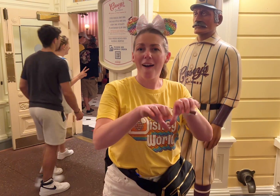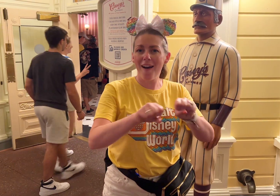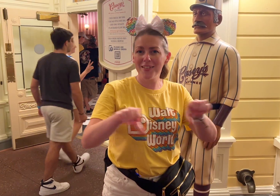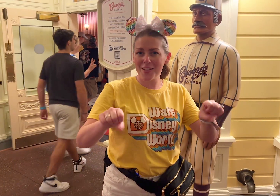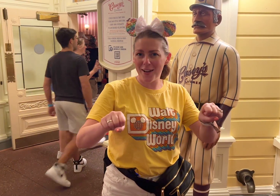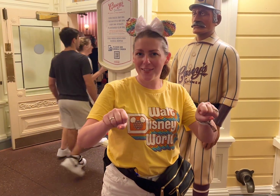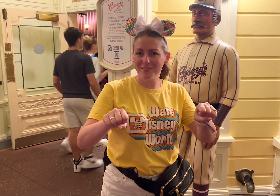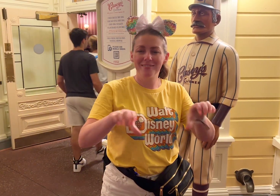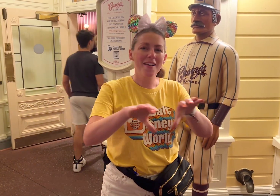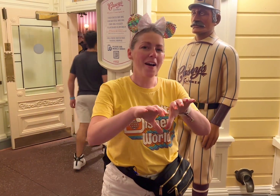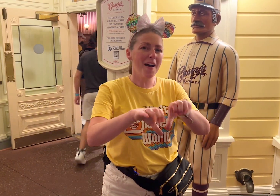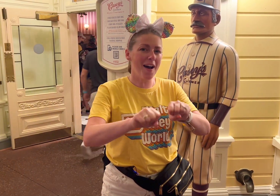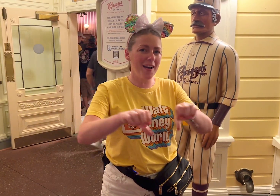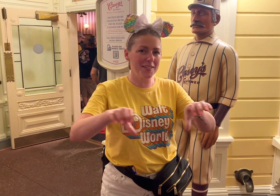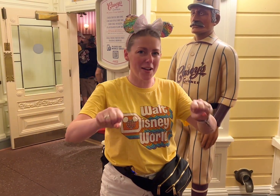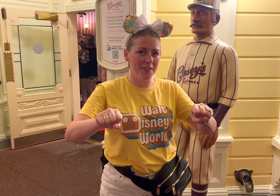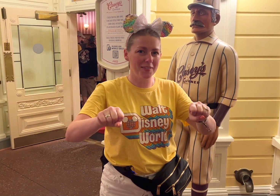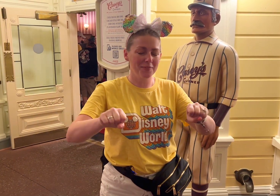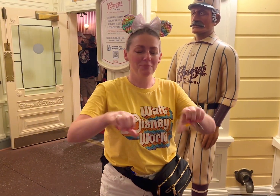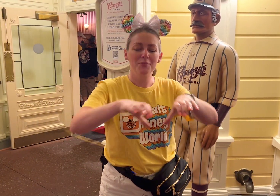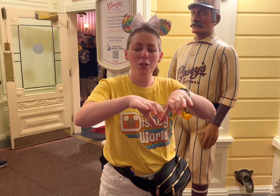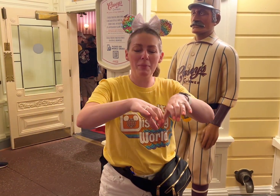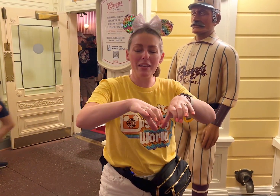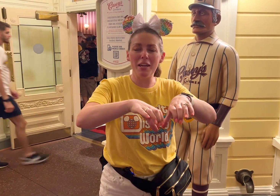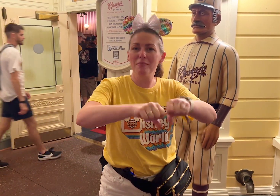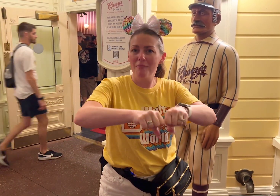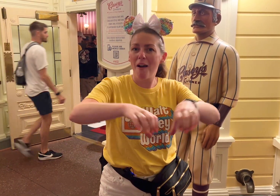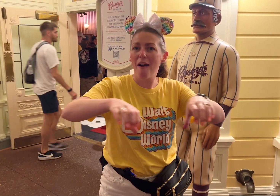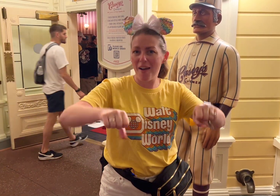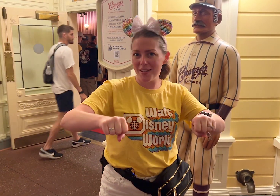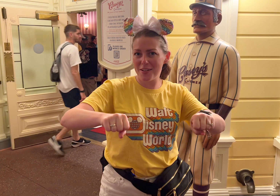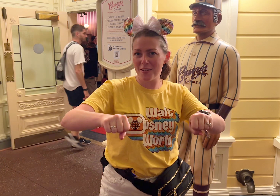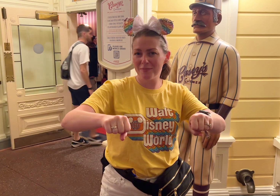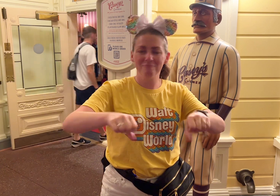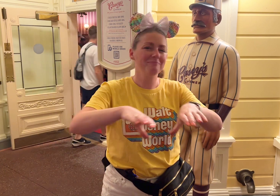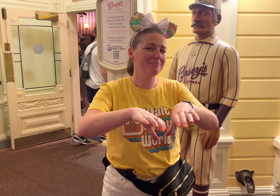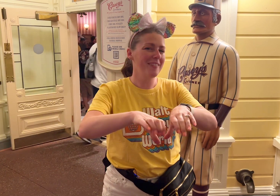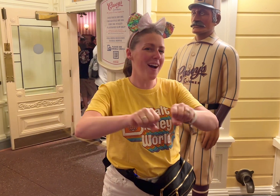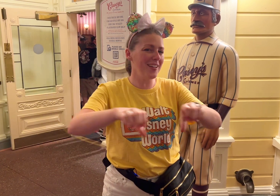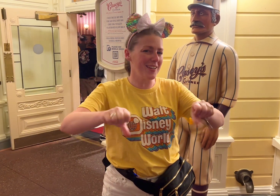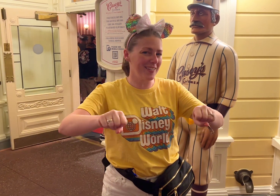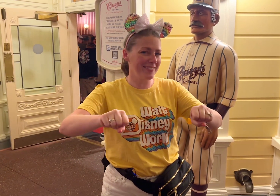Hot dog. Hot dog. You're making a hot dog. Hot dog.